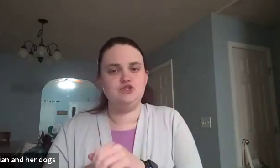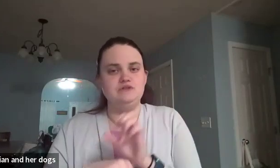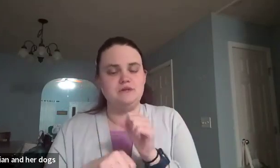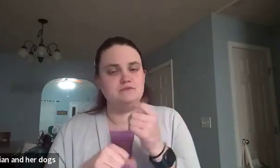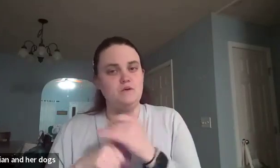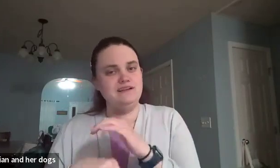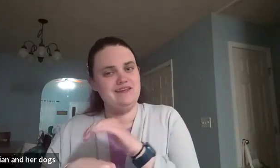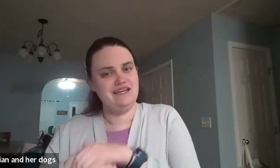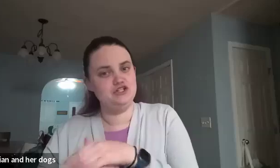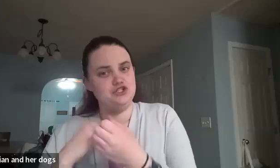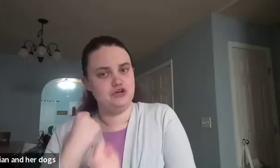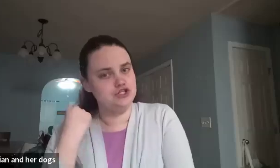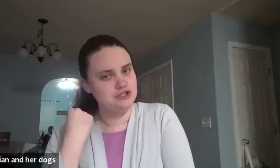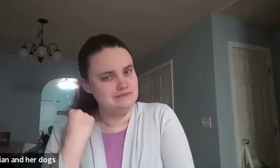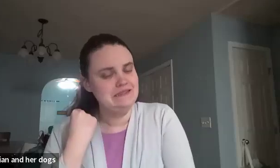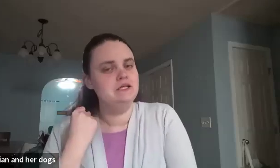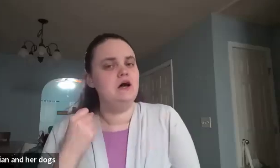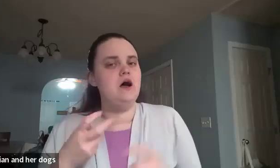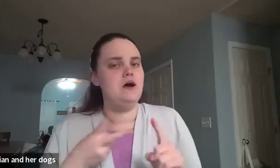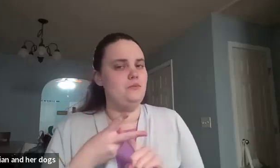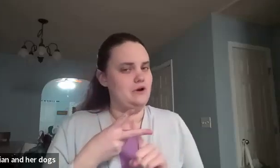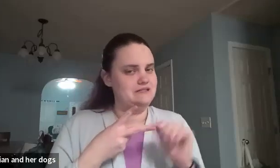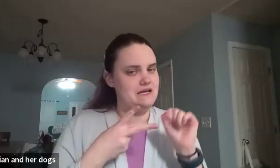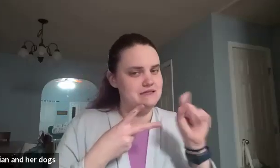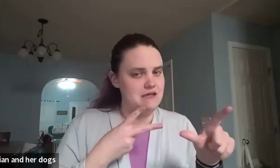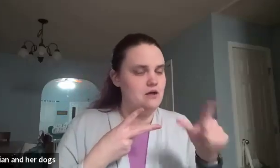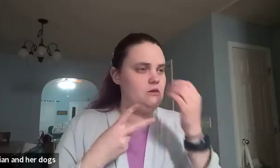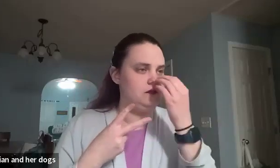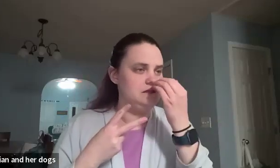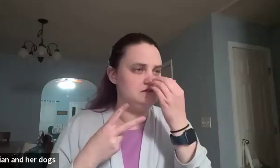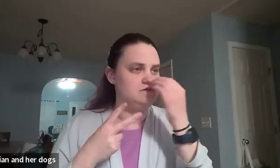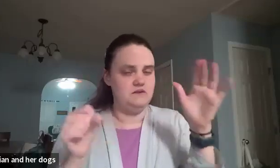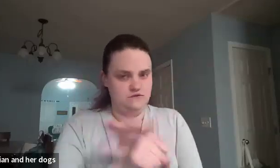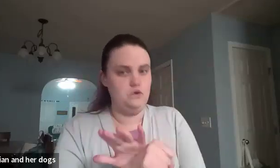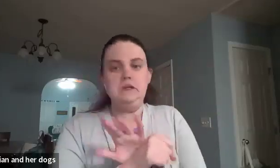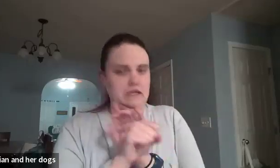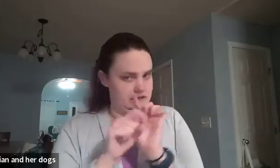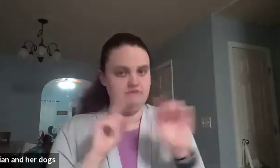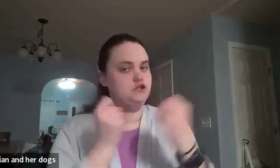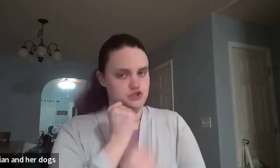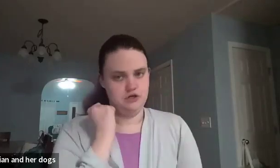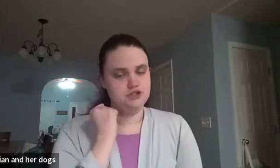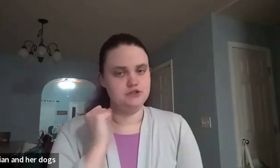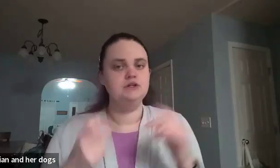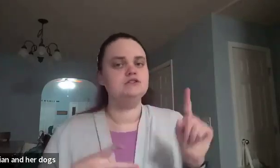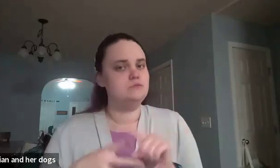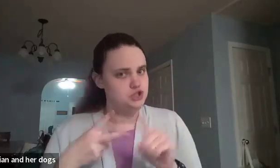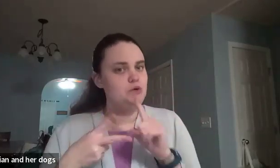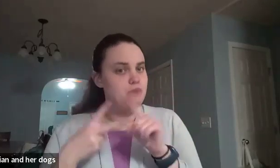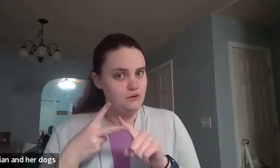to sometimes going into that English structure. Whereas ASL is like it's fully a different structure. So I'm gonna show you